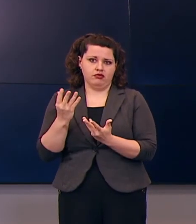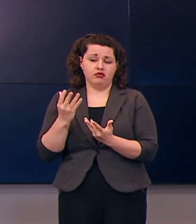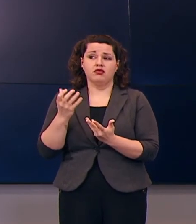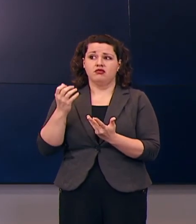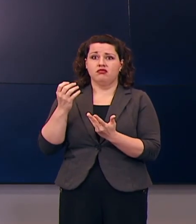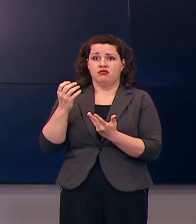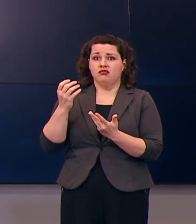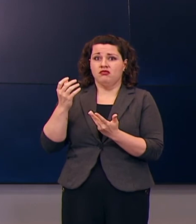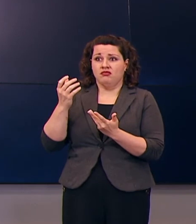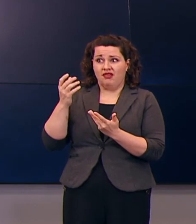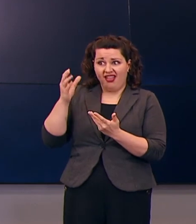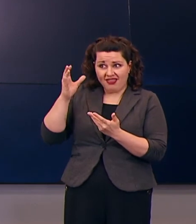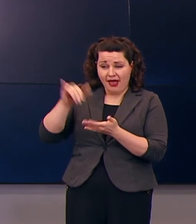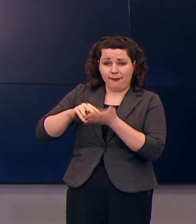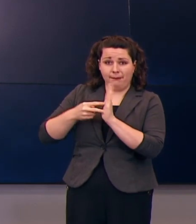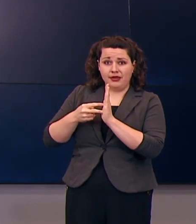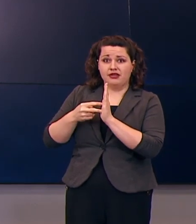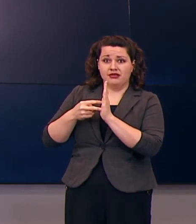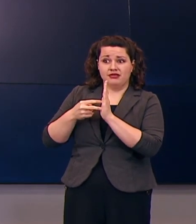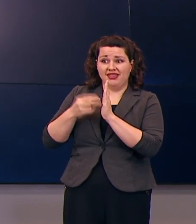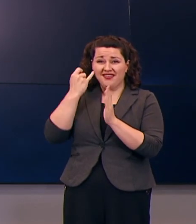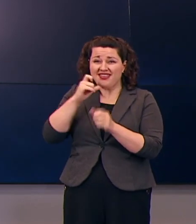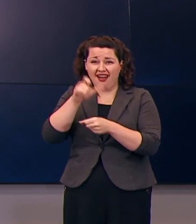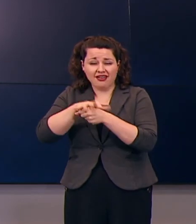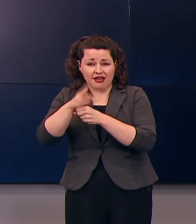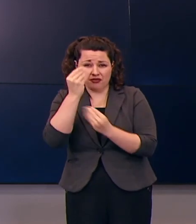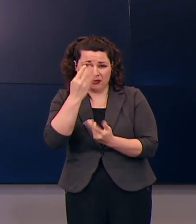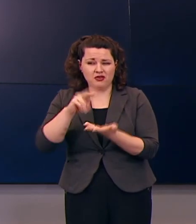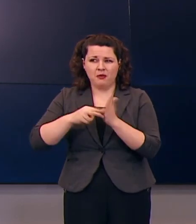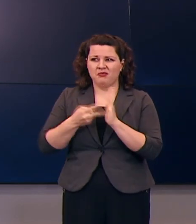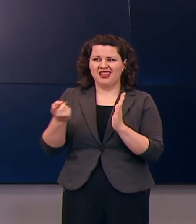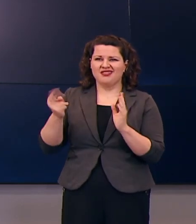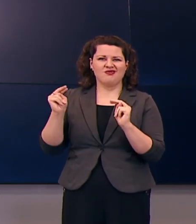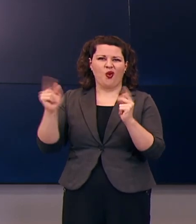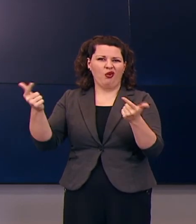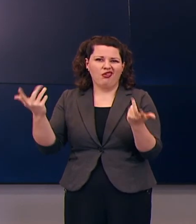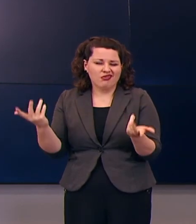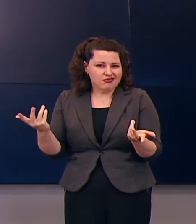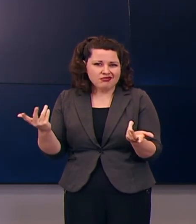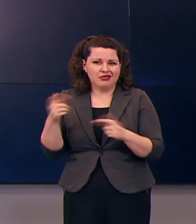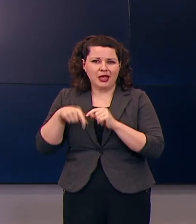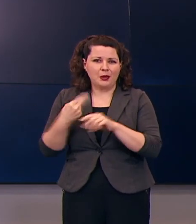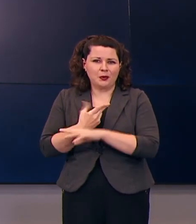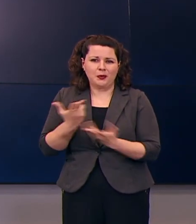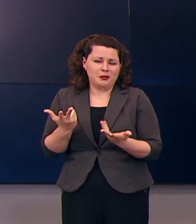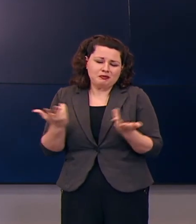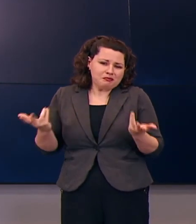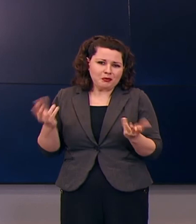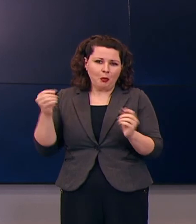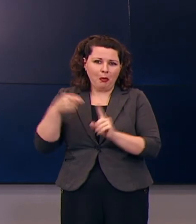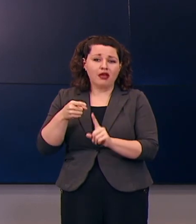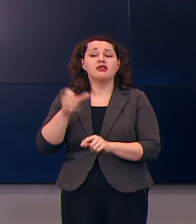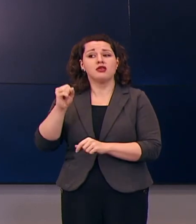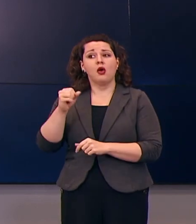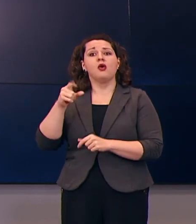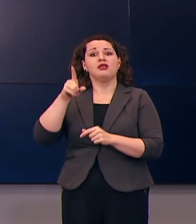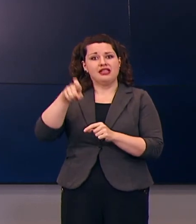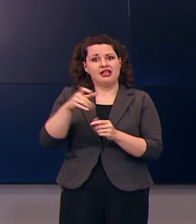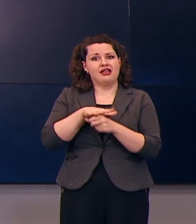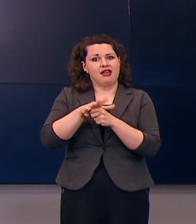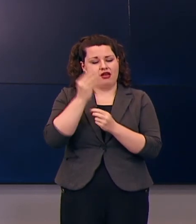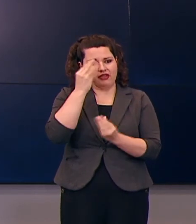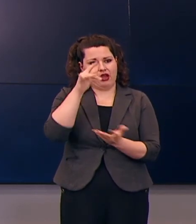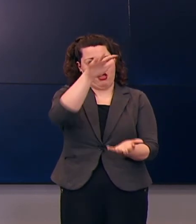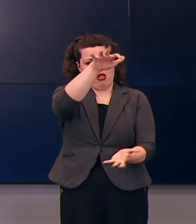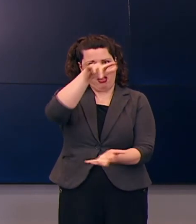can be actually informative of what you're trying to do. And so I appreciate your question. To the governor's point, we have been talking to the University